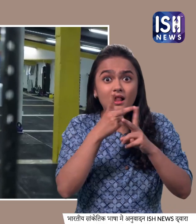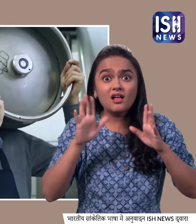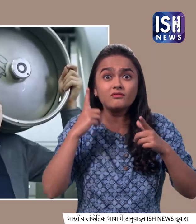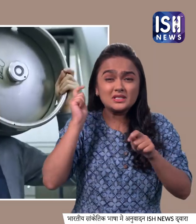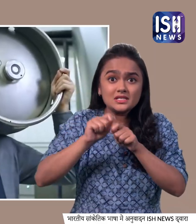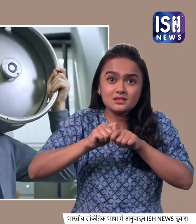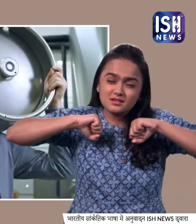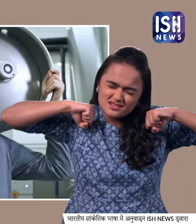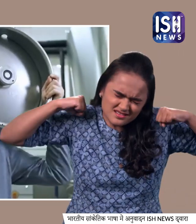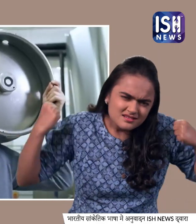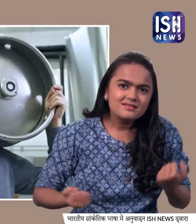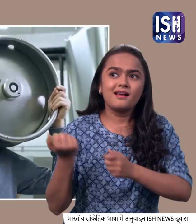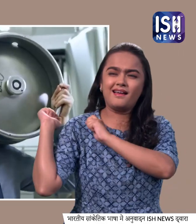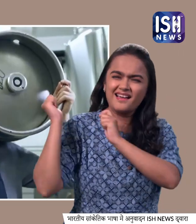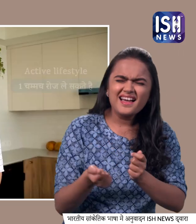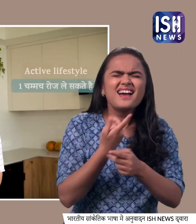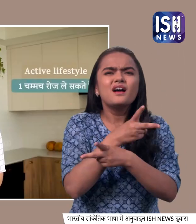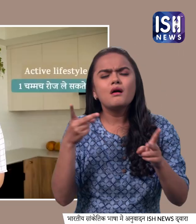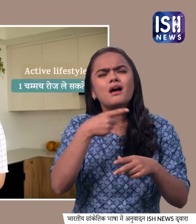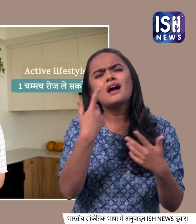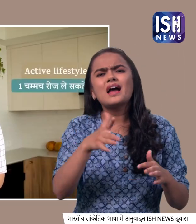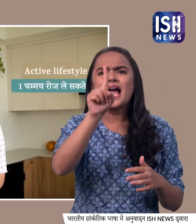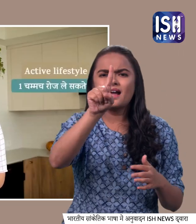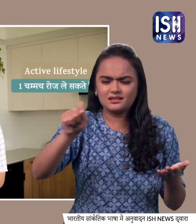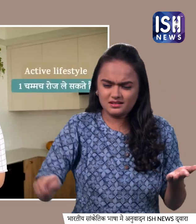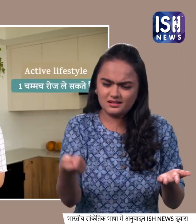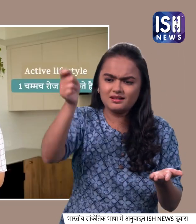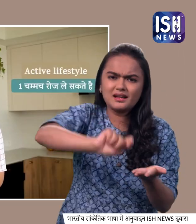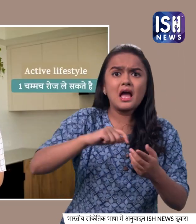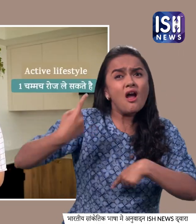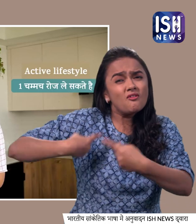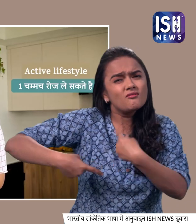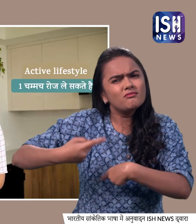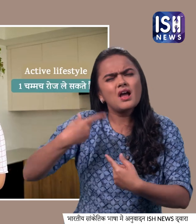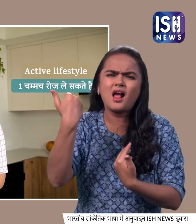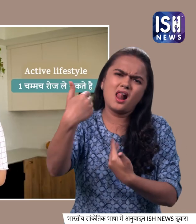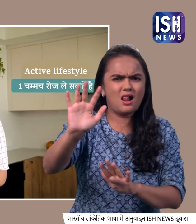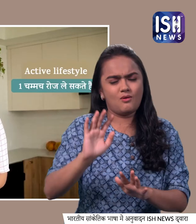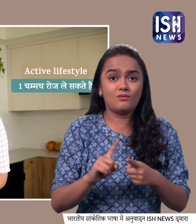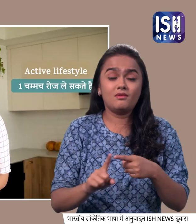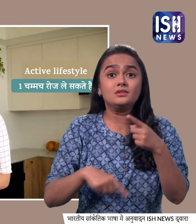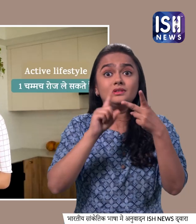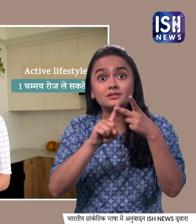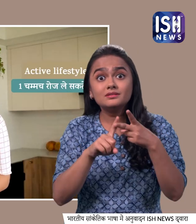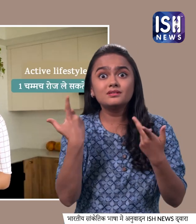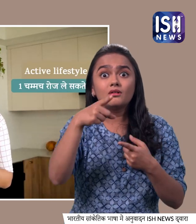who make fun of their can take day. Secondly, if you a